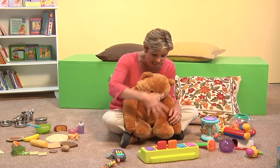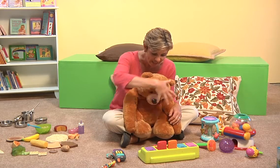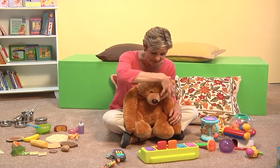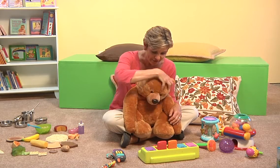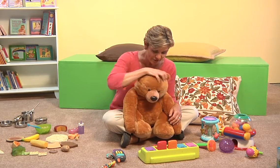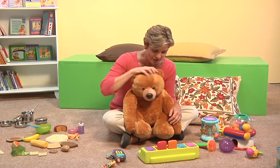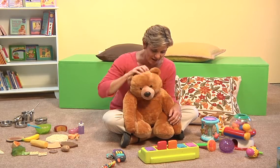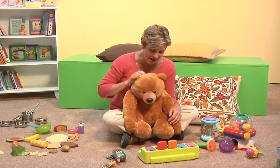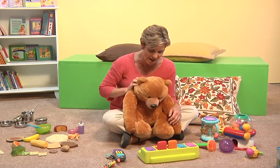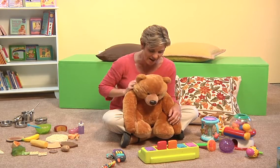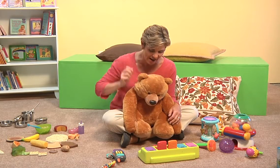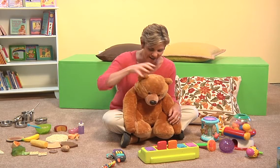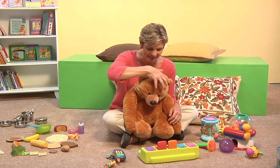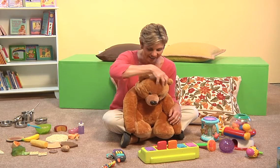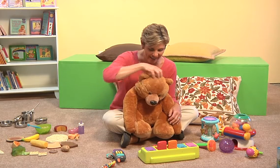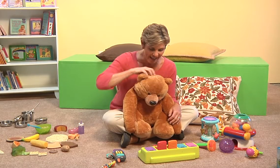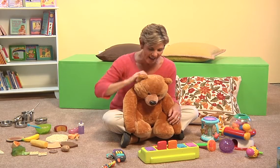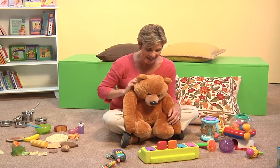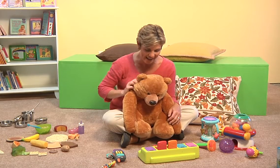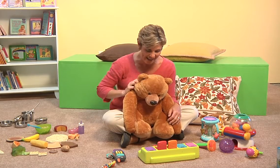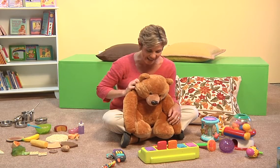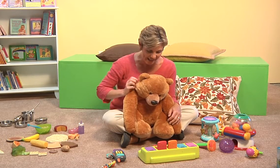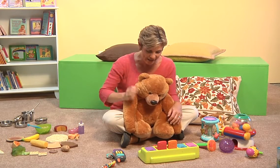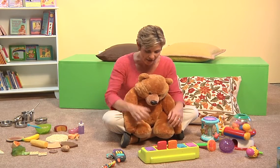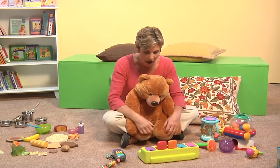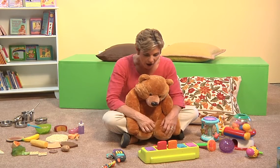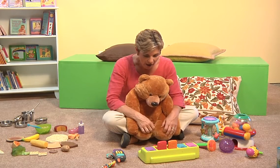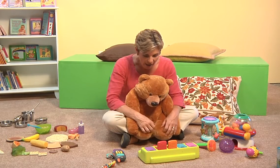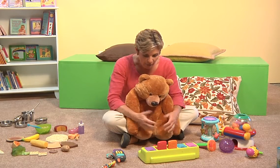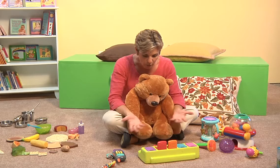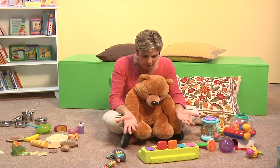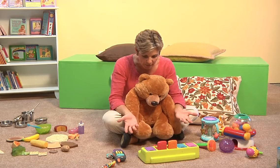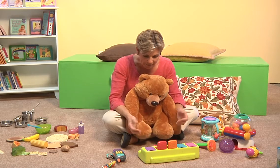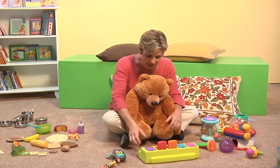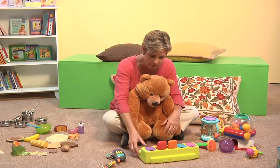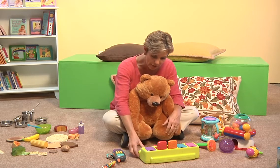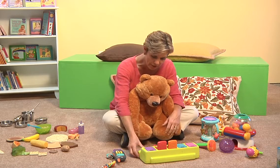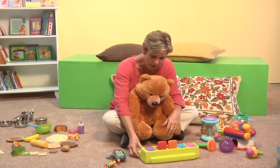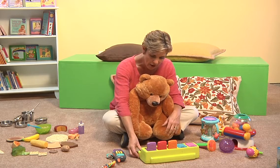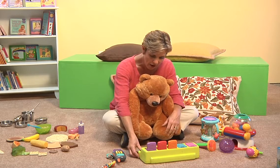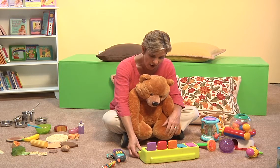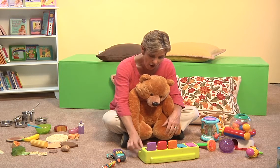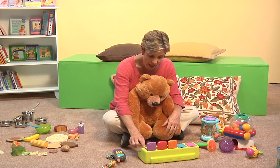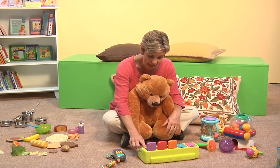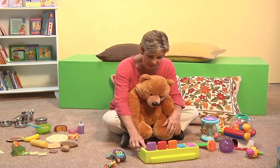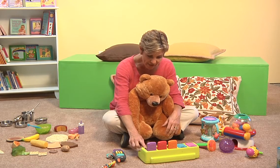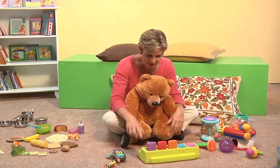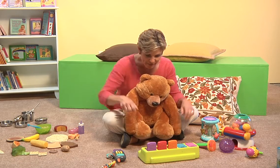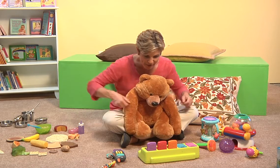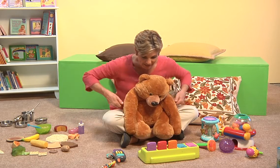lion. Rawr, lion. And what about that one? Hey, there's the monkey.